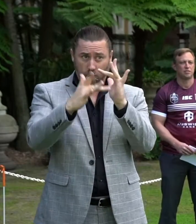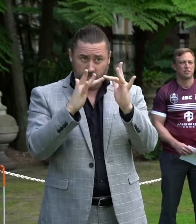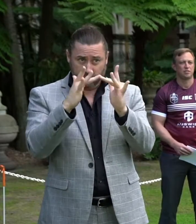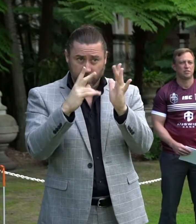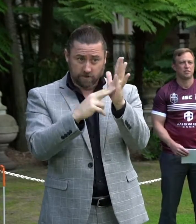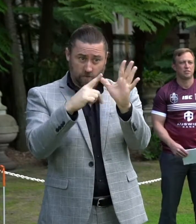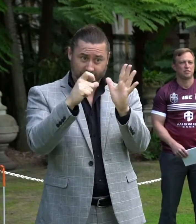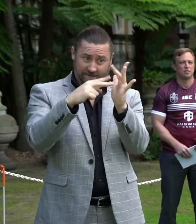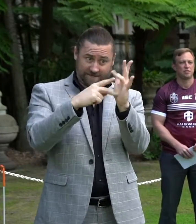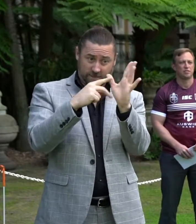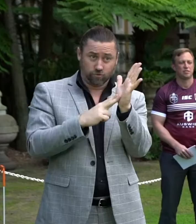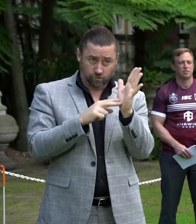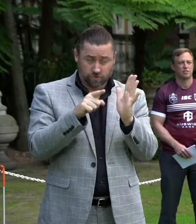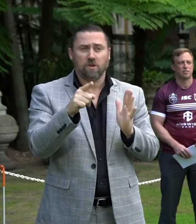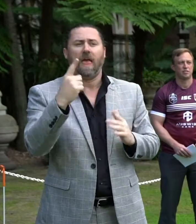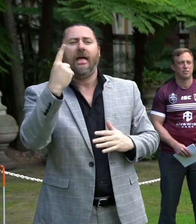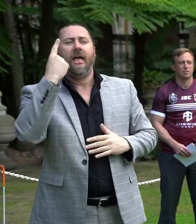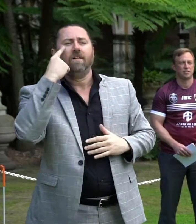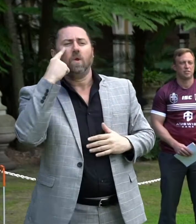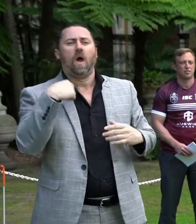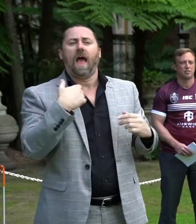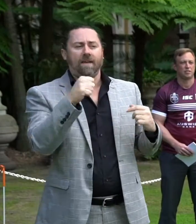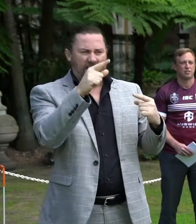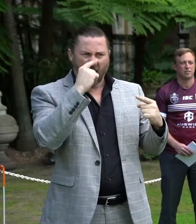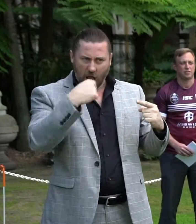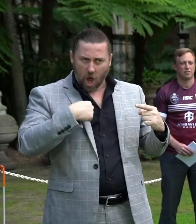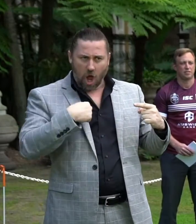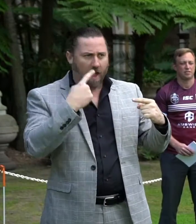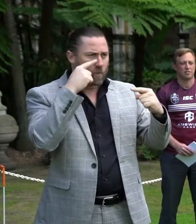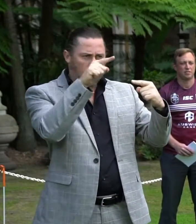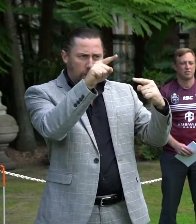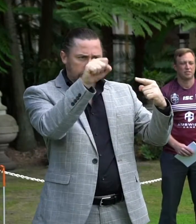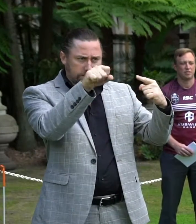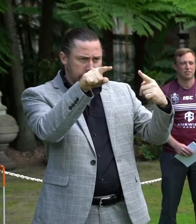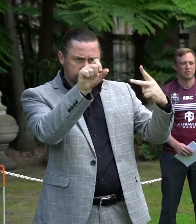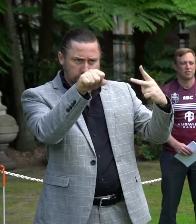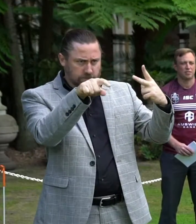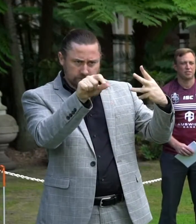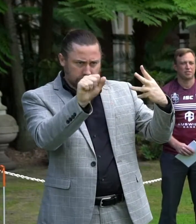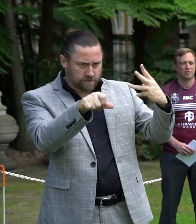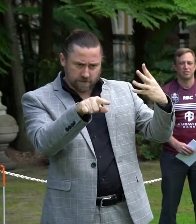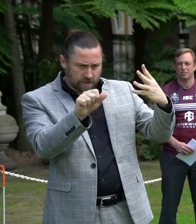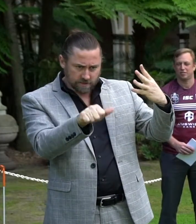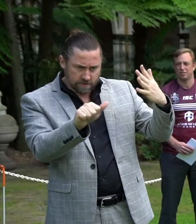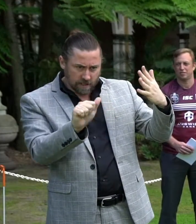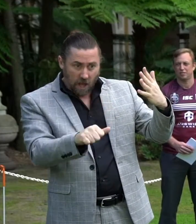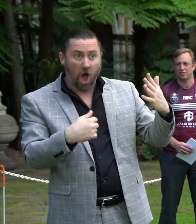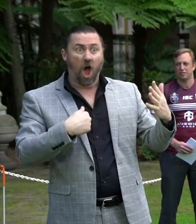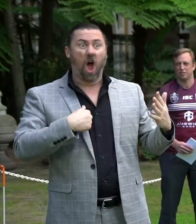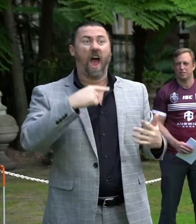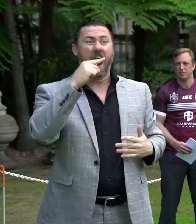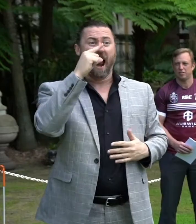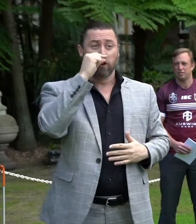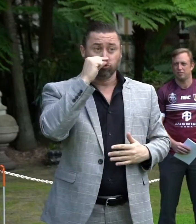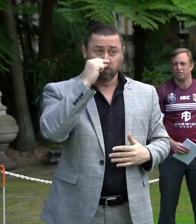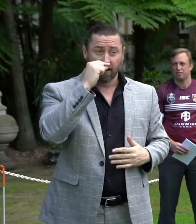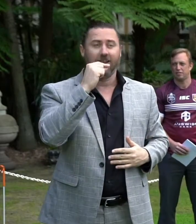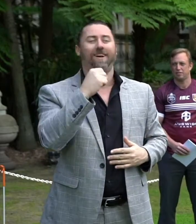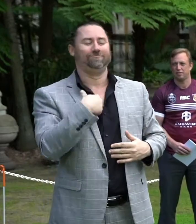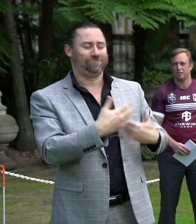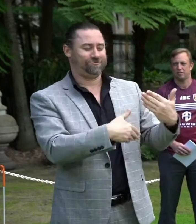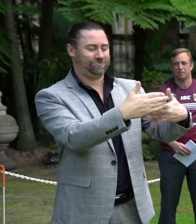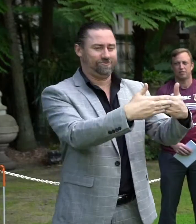checker. As you go through that process, if it says that you are not eligible